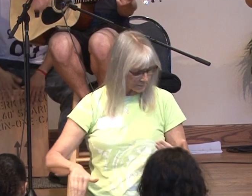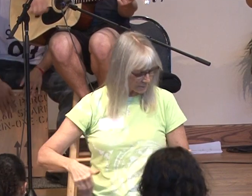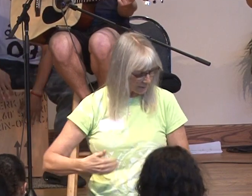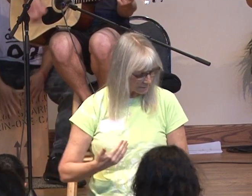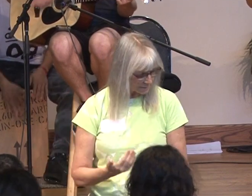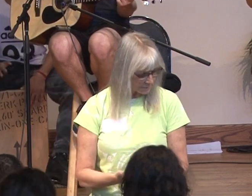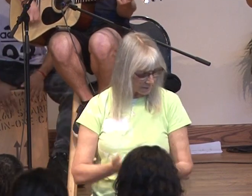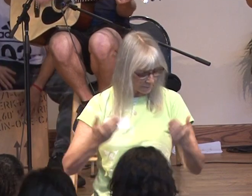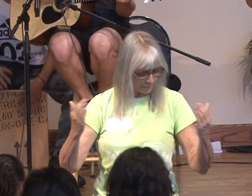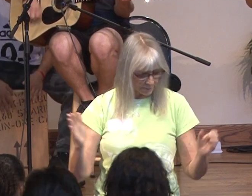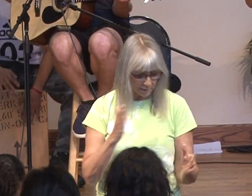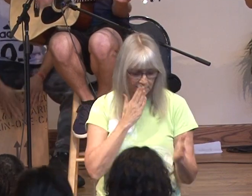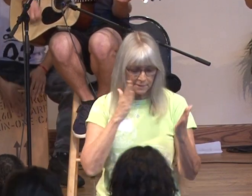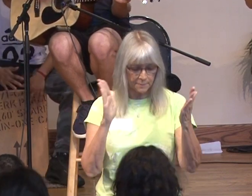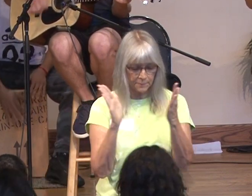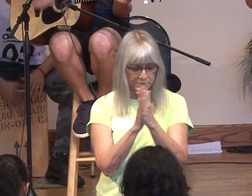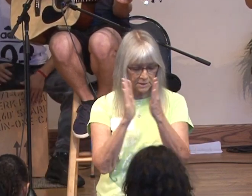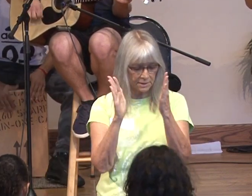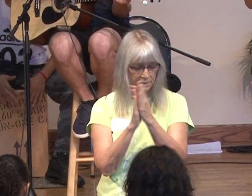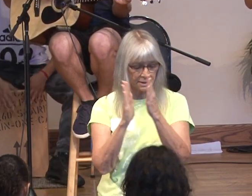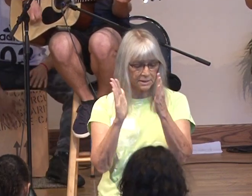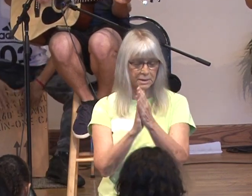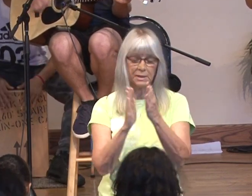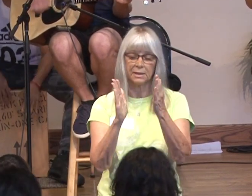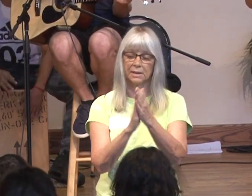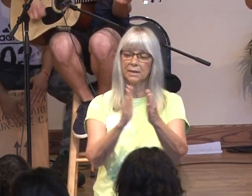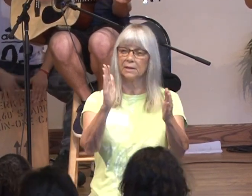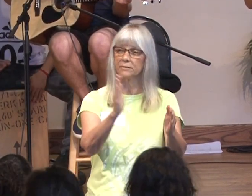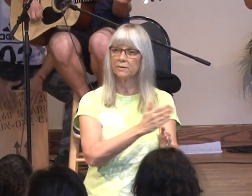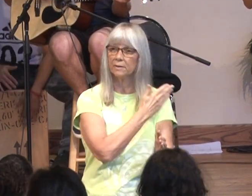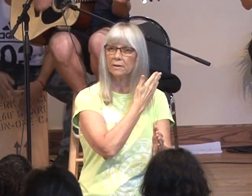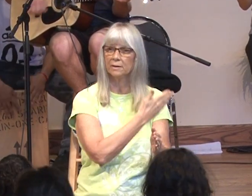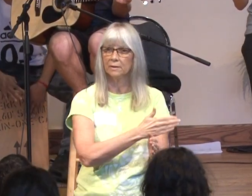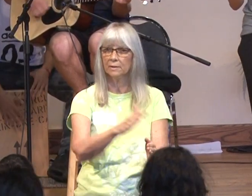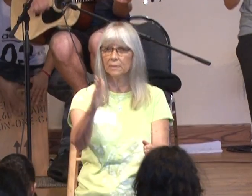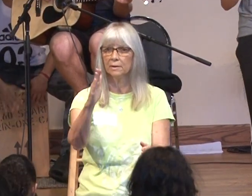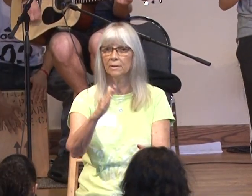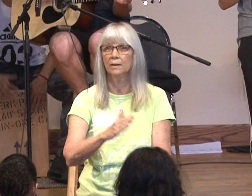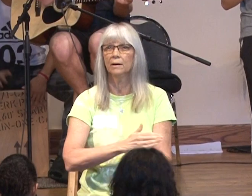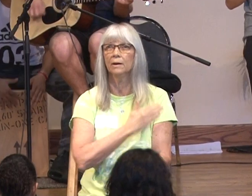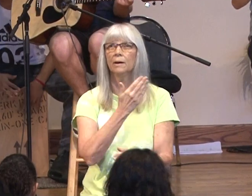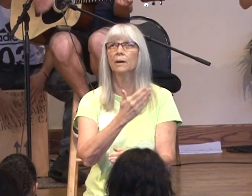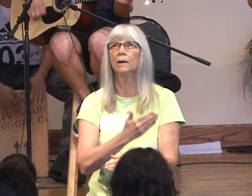through all the praises that we sing for you